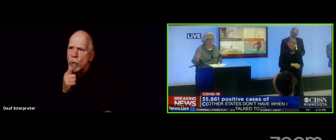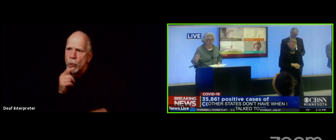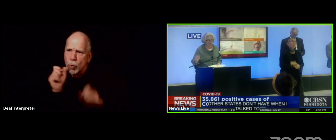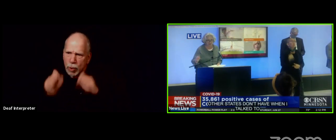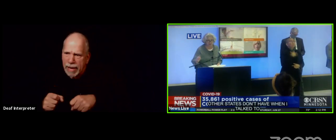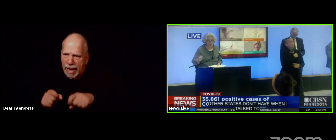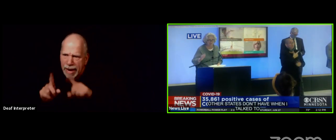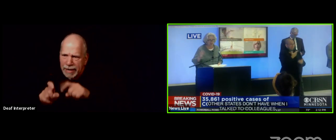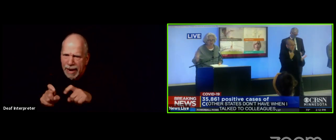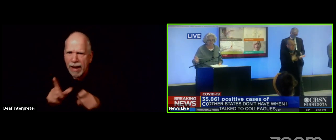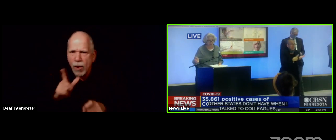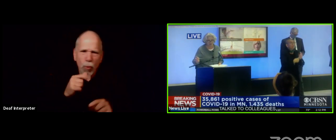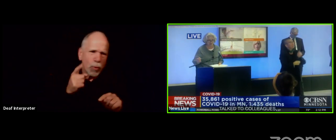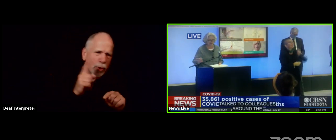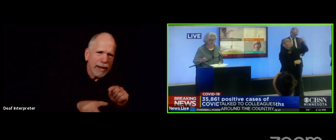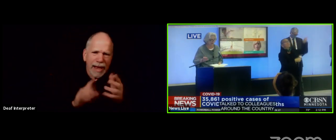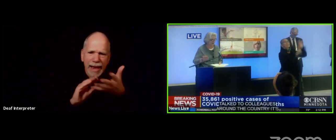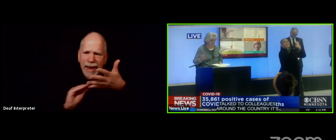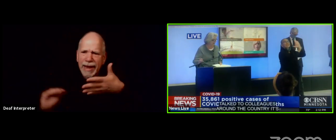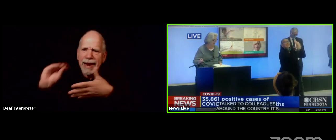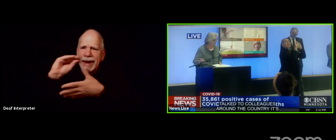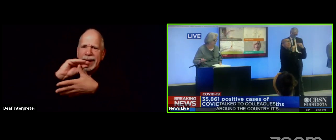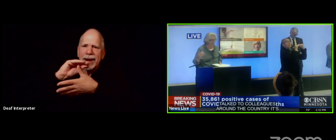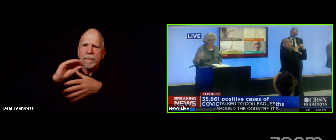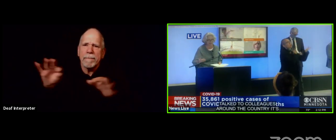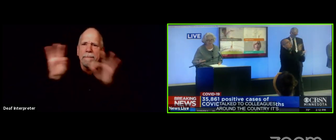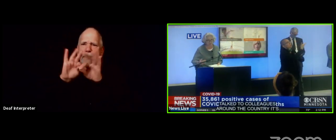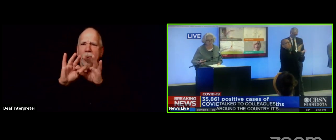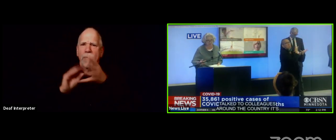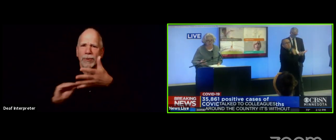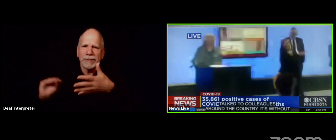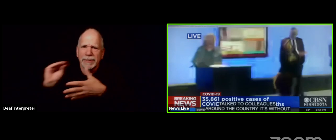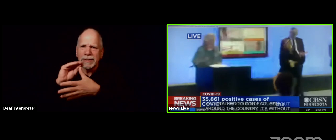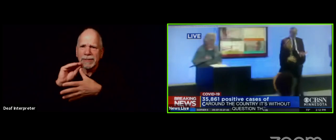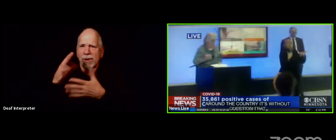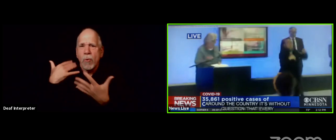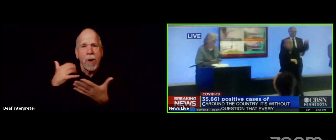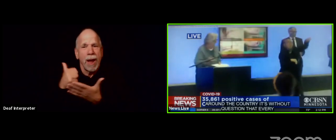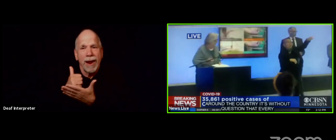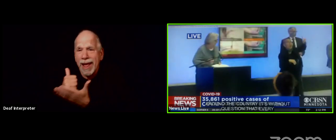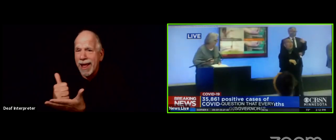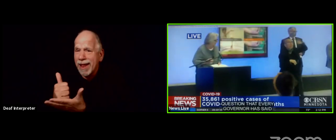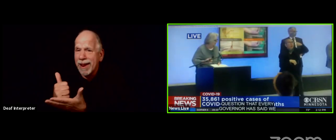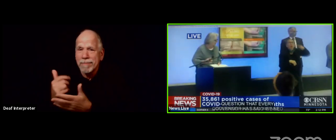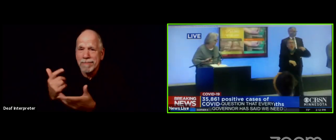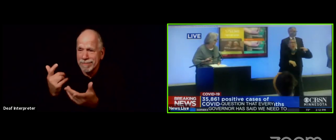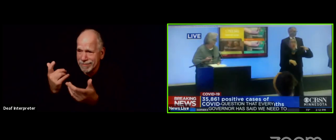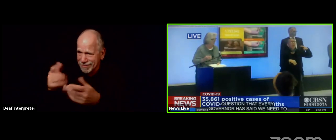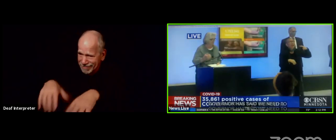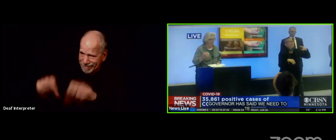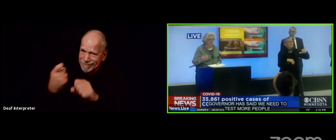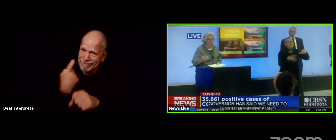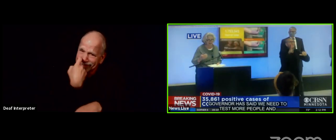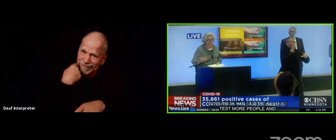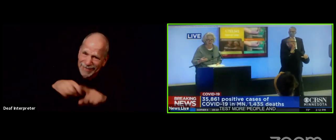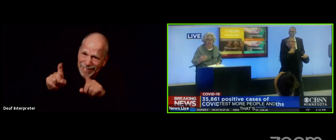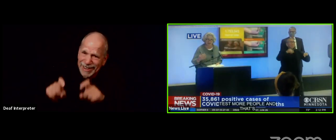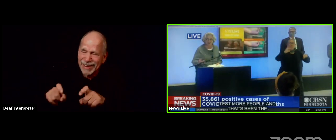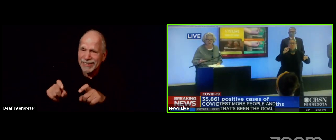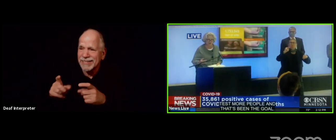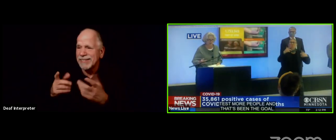without question that every governor has said we need to test more people, and that's been the goal. But the ability to